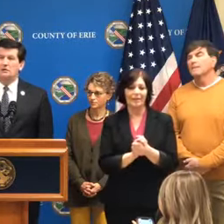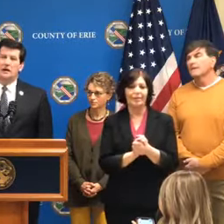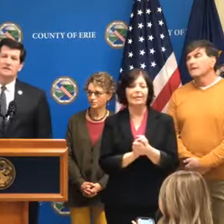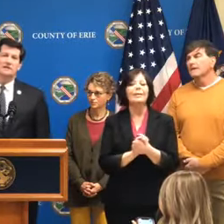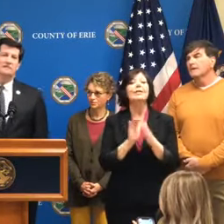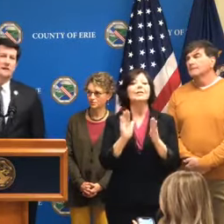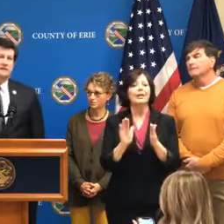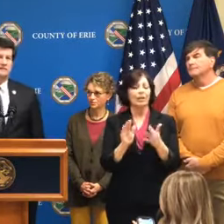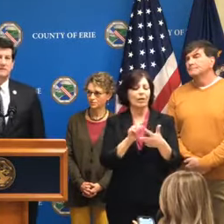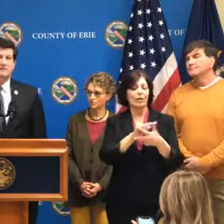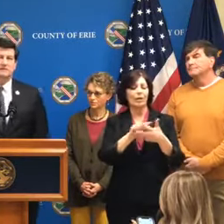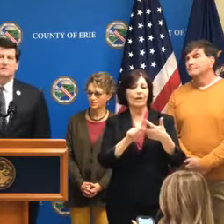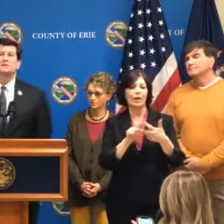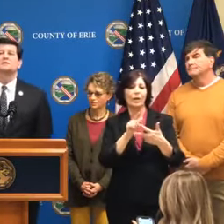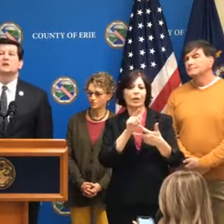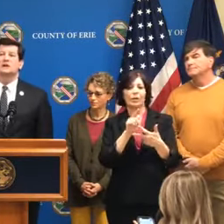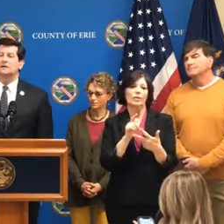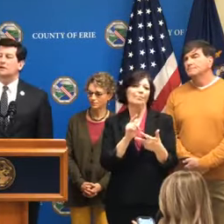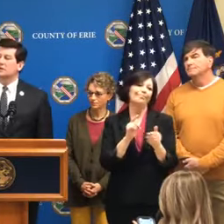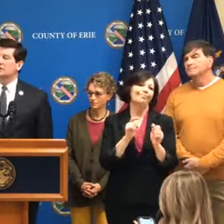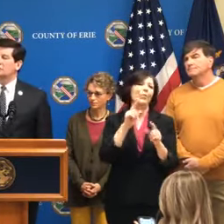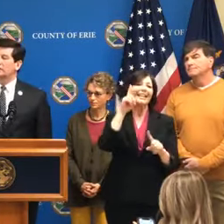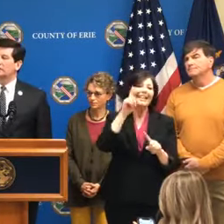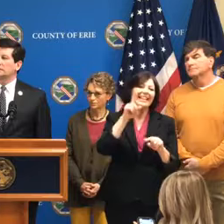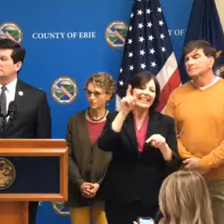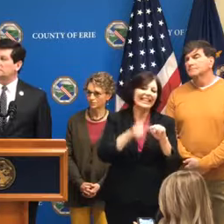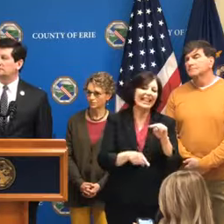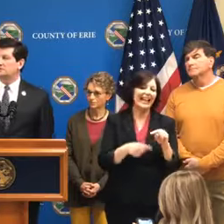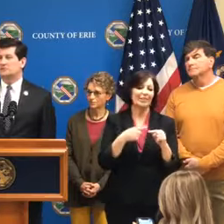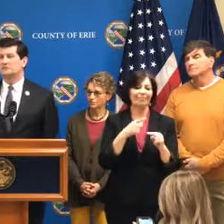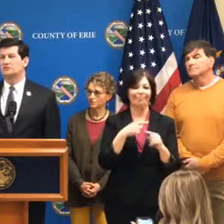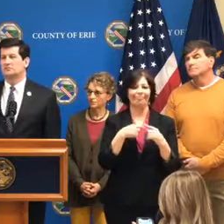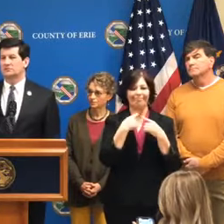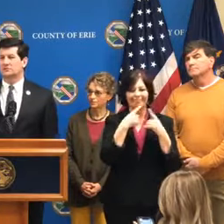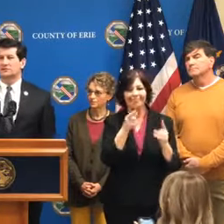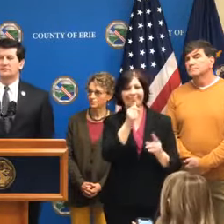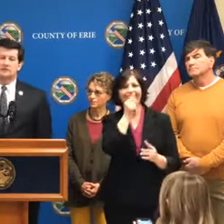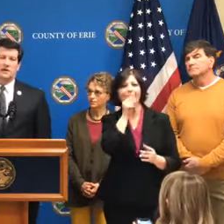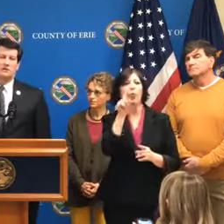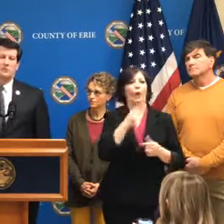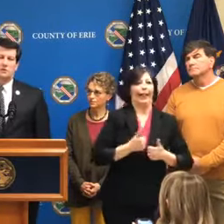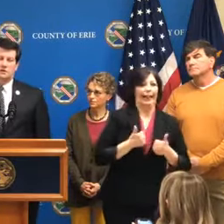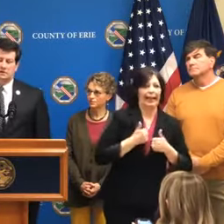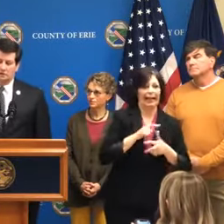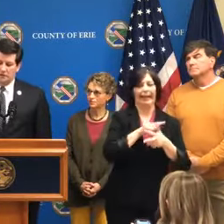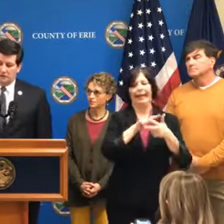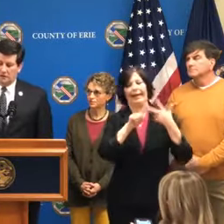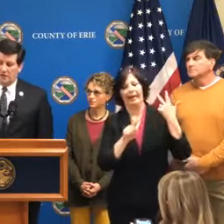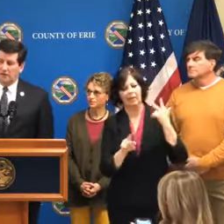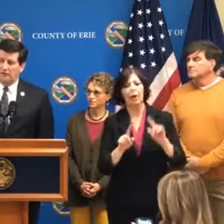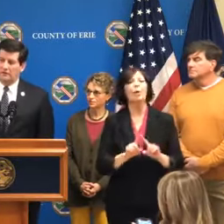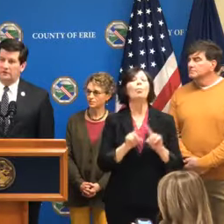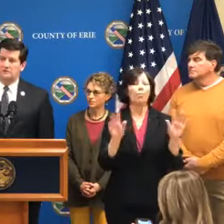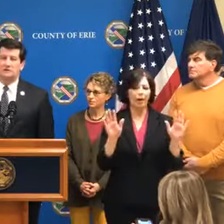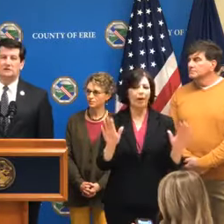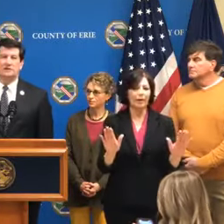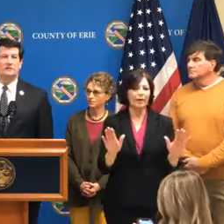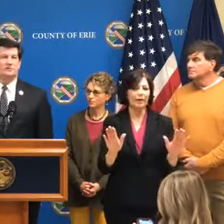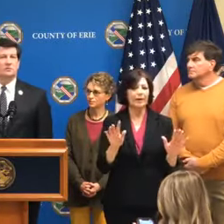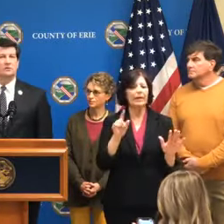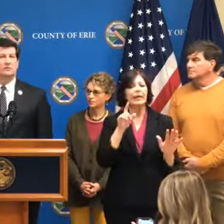Without identifying the specifics associated where each of these individuals live, and in random order, there is